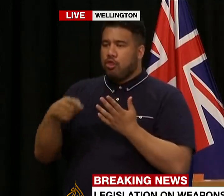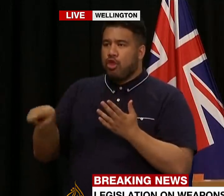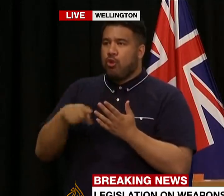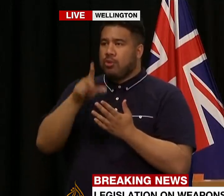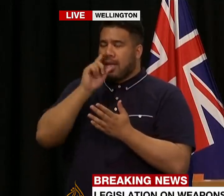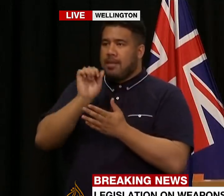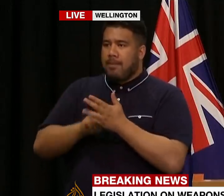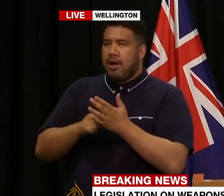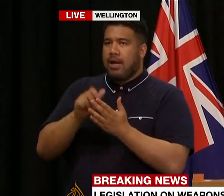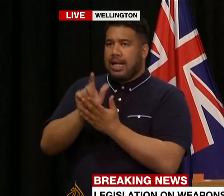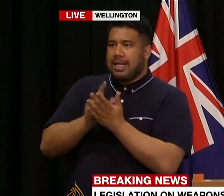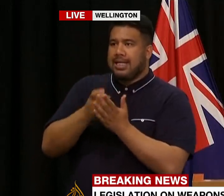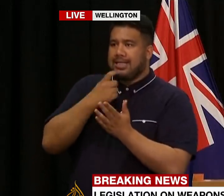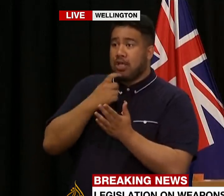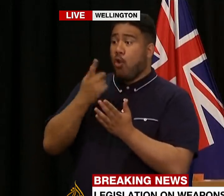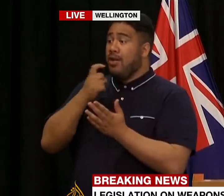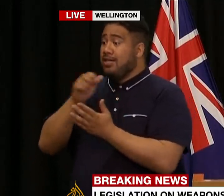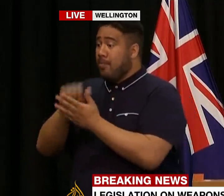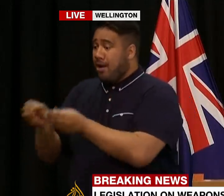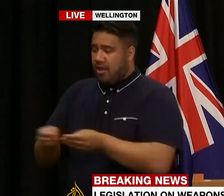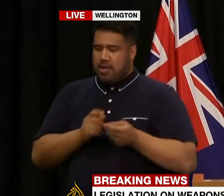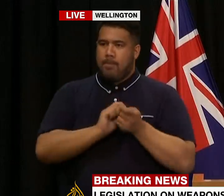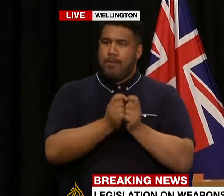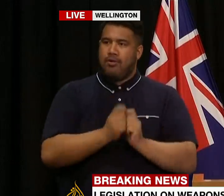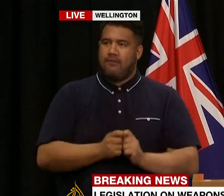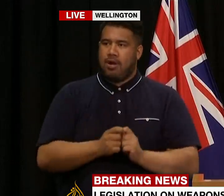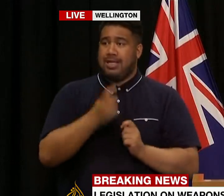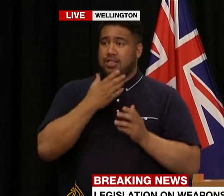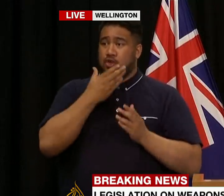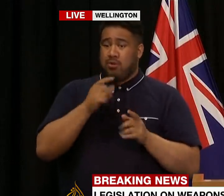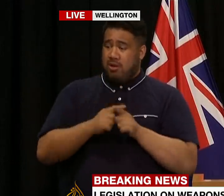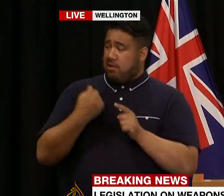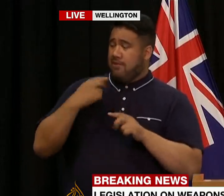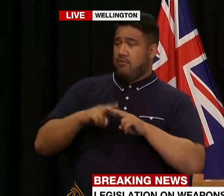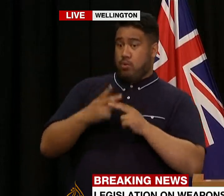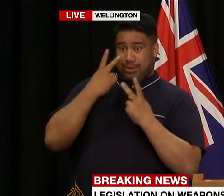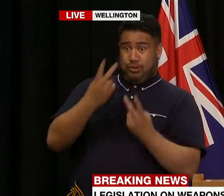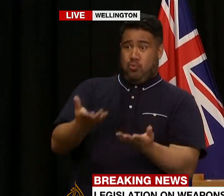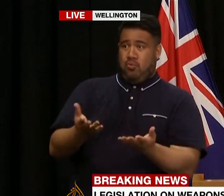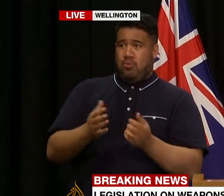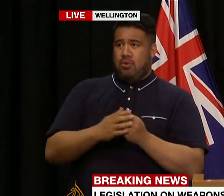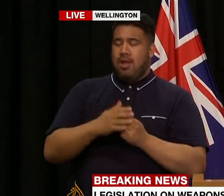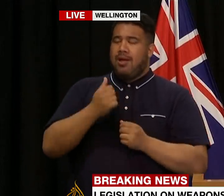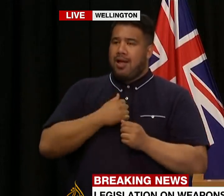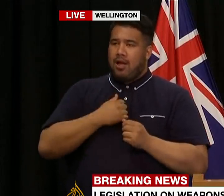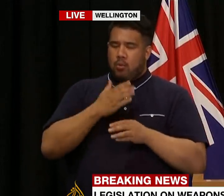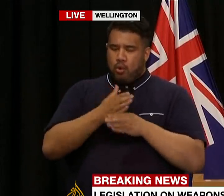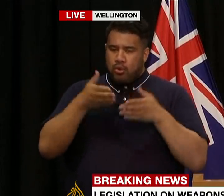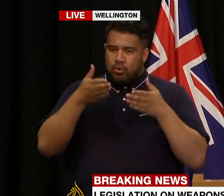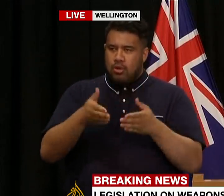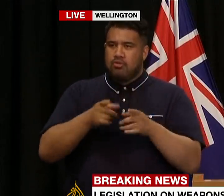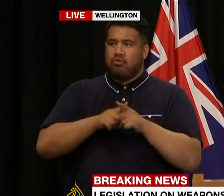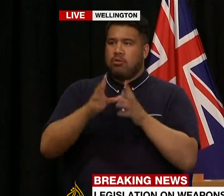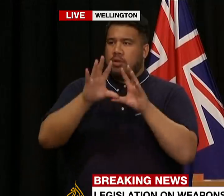or very easily modified in order to be used, as we saw on Friday. Our focus is removing that